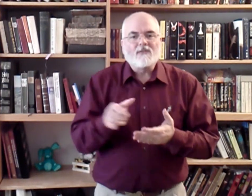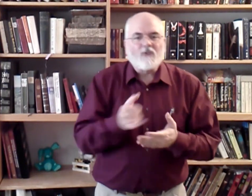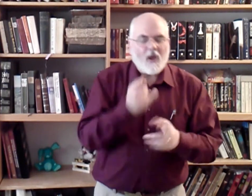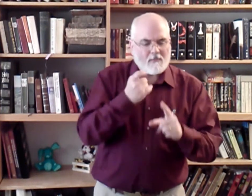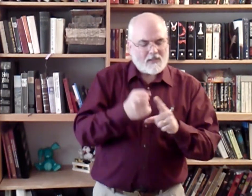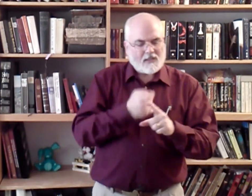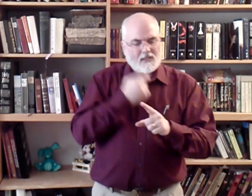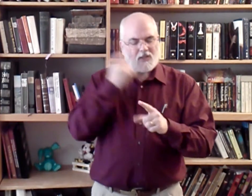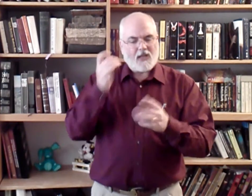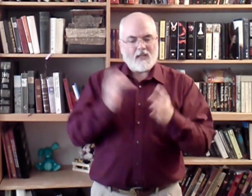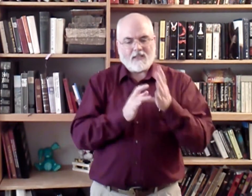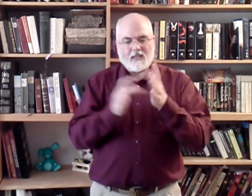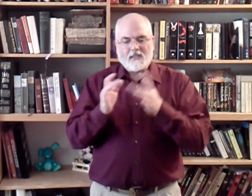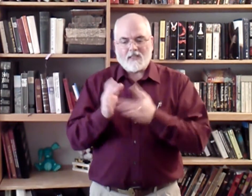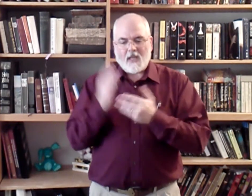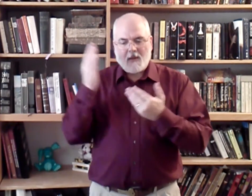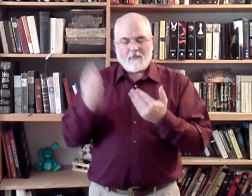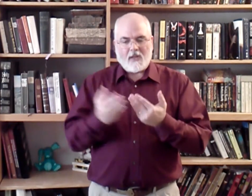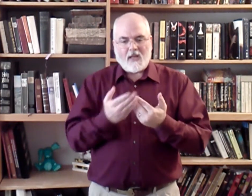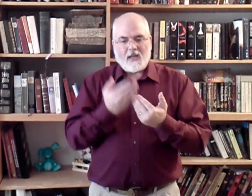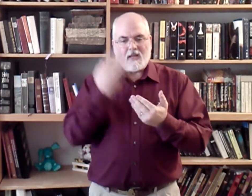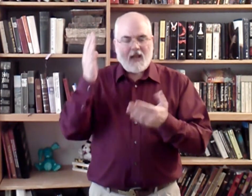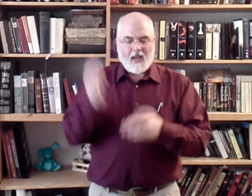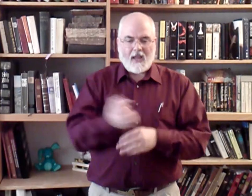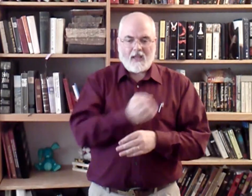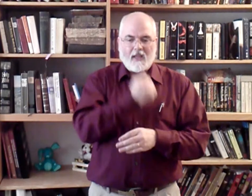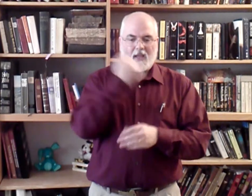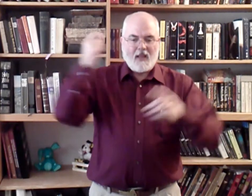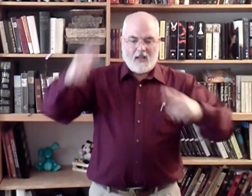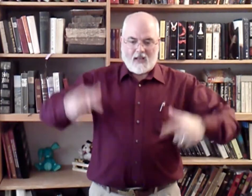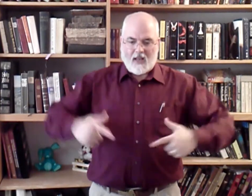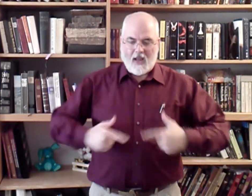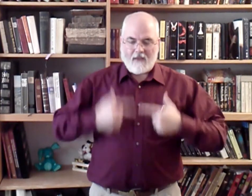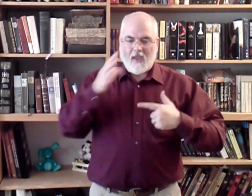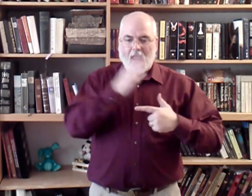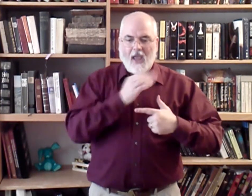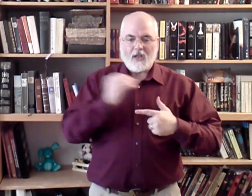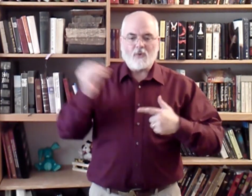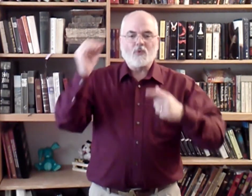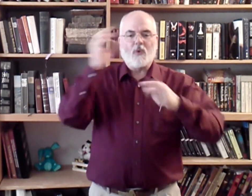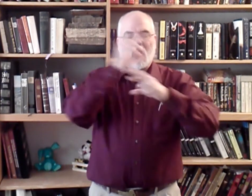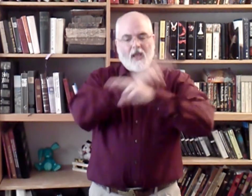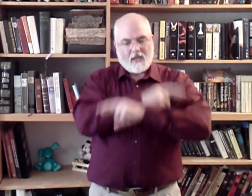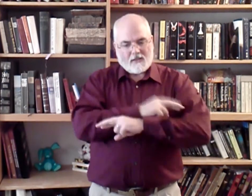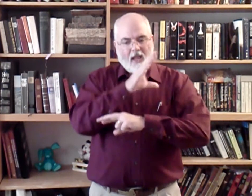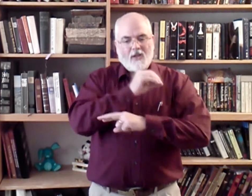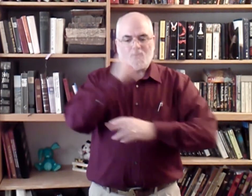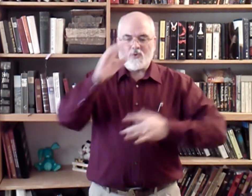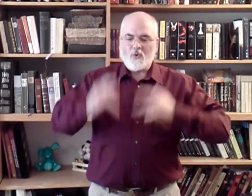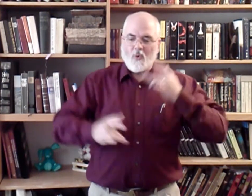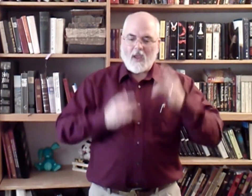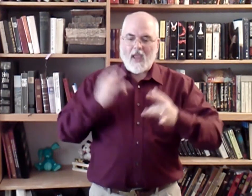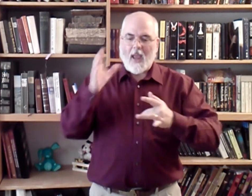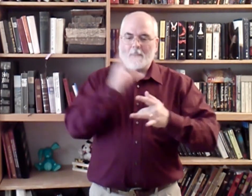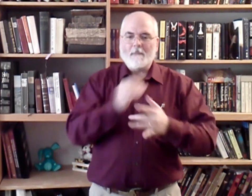from Jesus simply taking life and rest and joy and